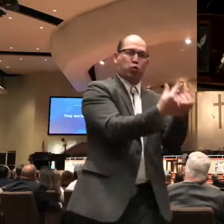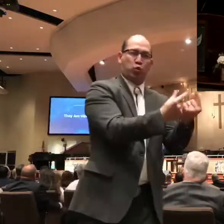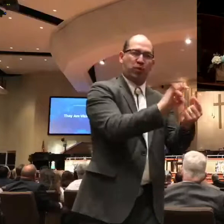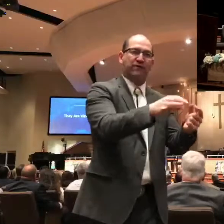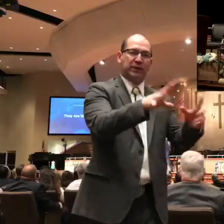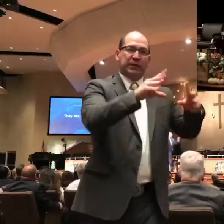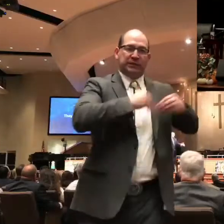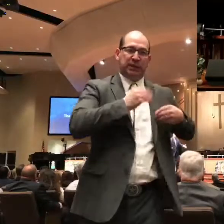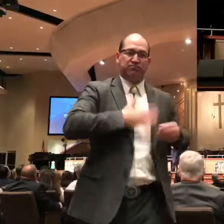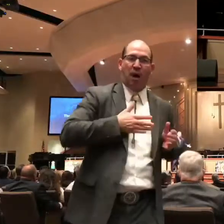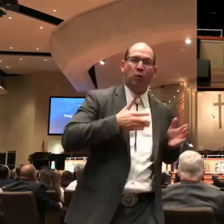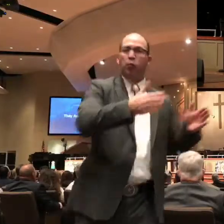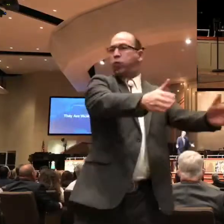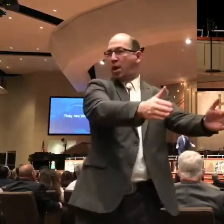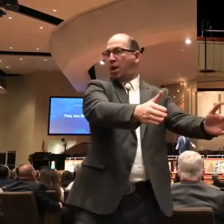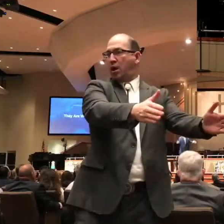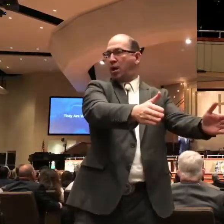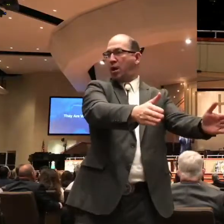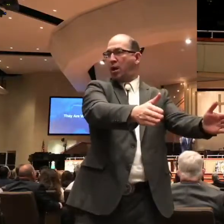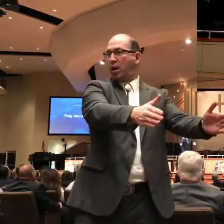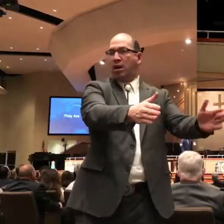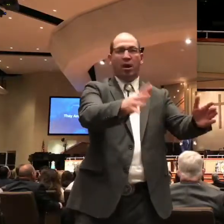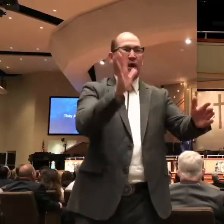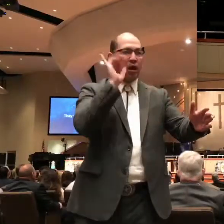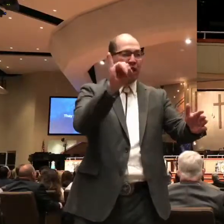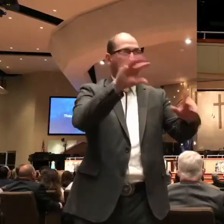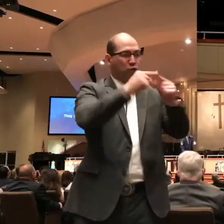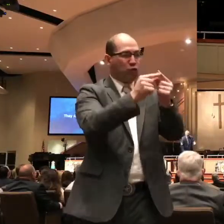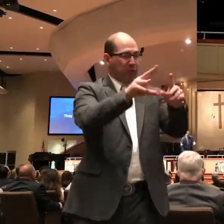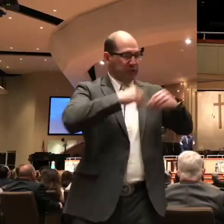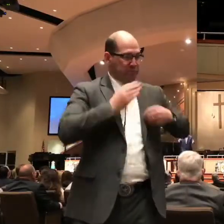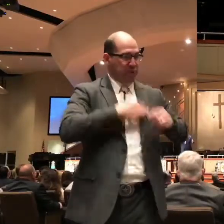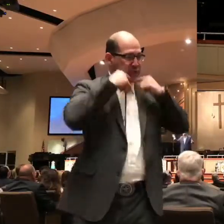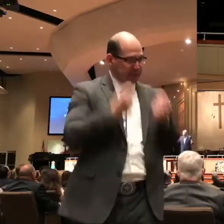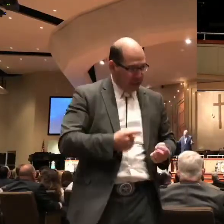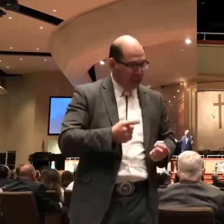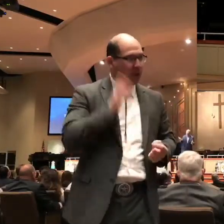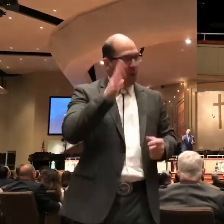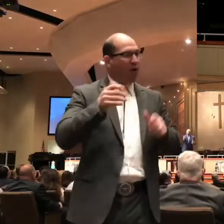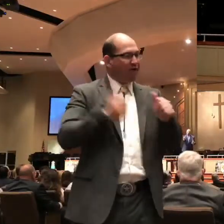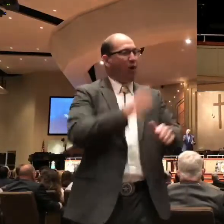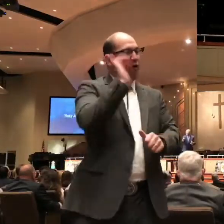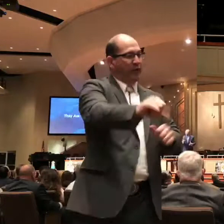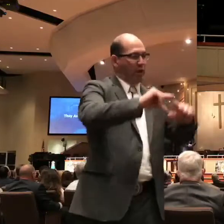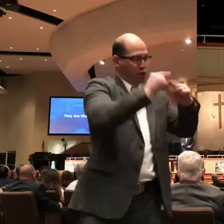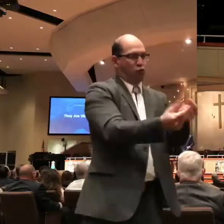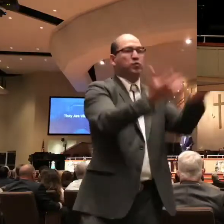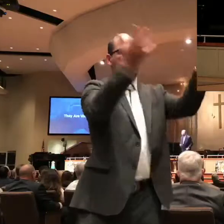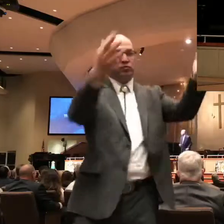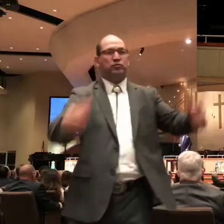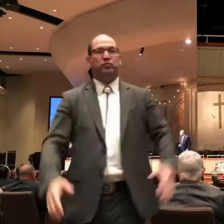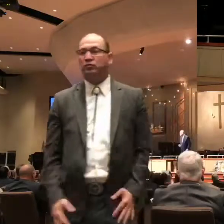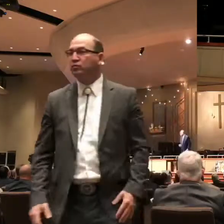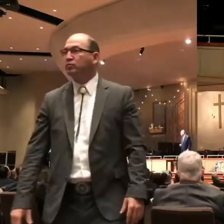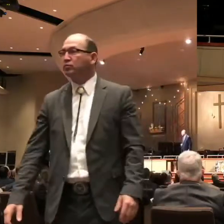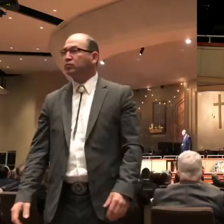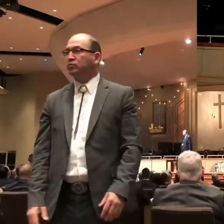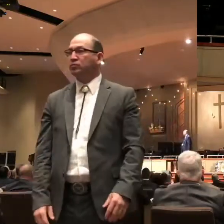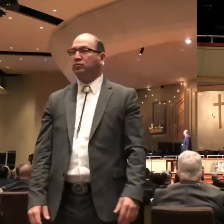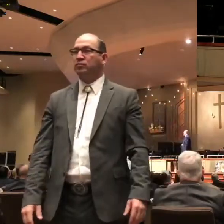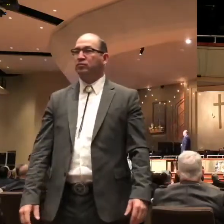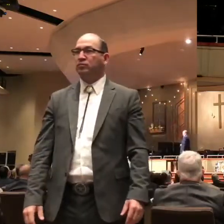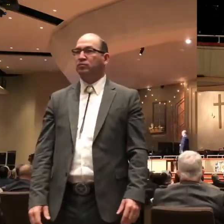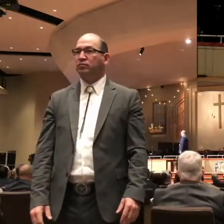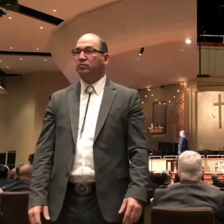will make you feel very comfortable while you live a lifestyle that is not a lifestyle conforming to the image of Jesus